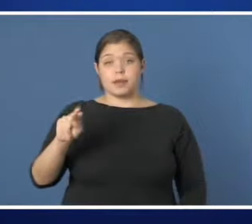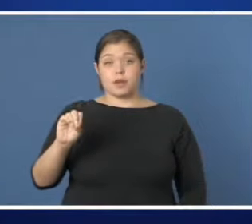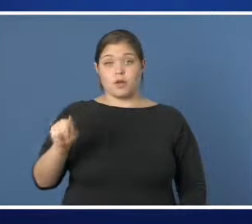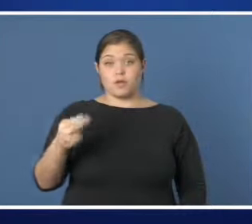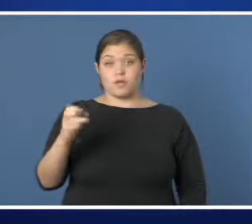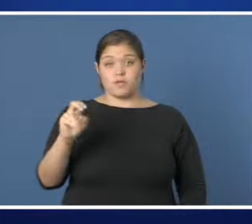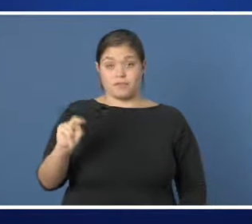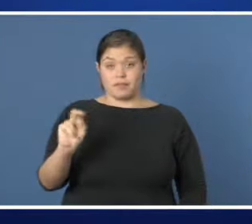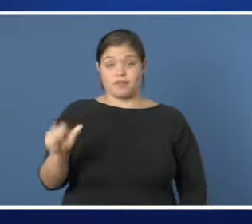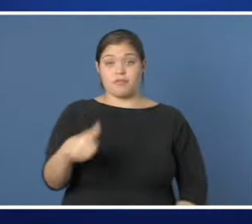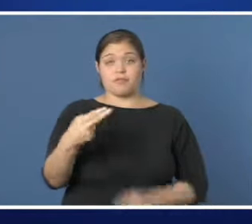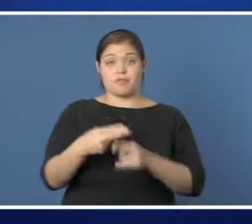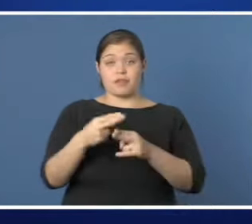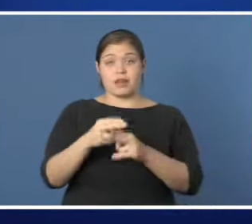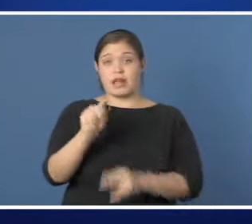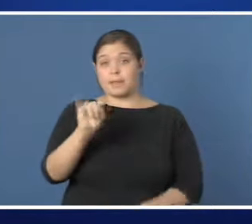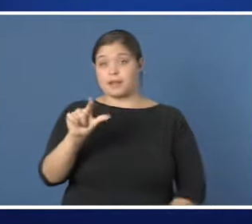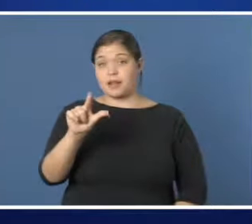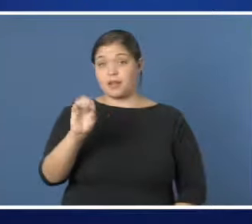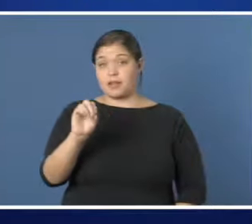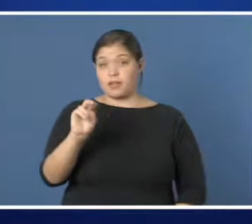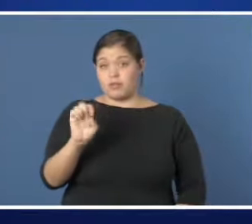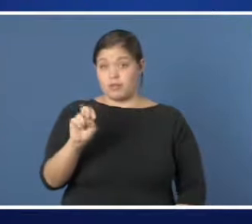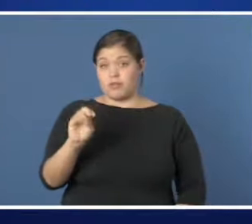acetaminophen, Tylenol,